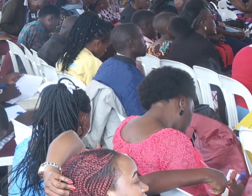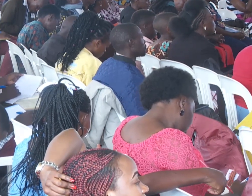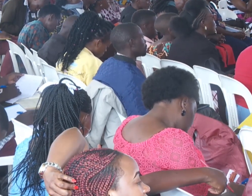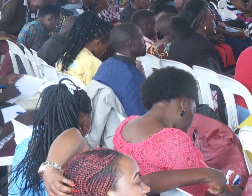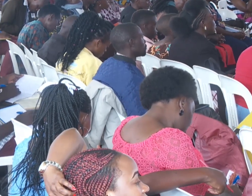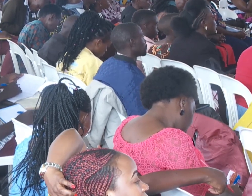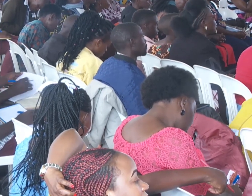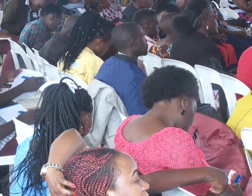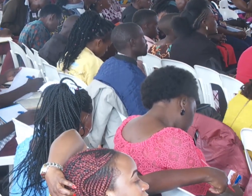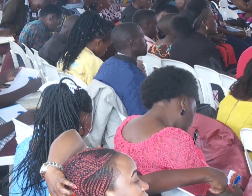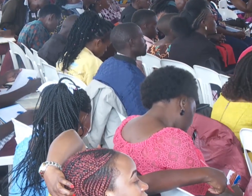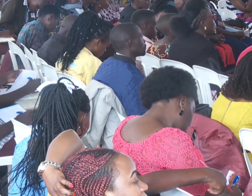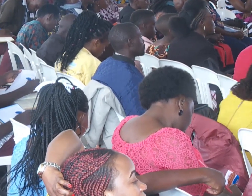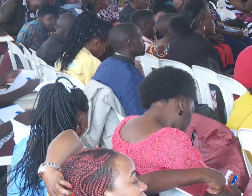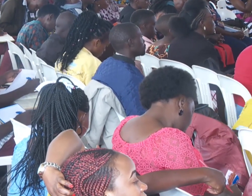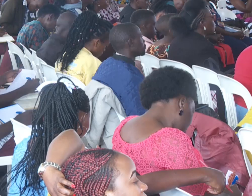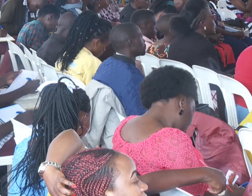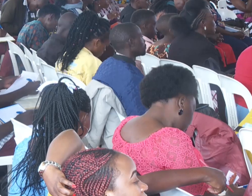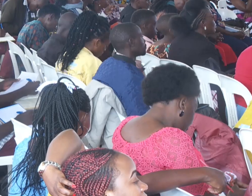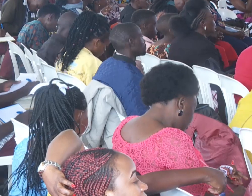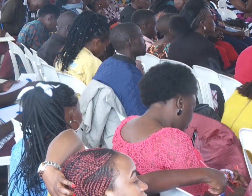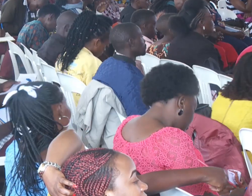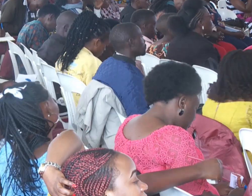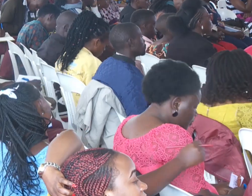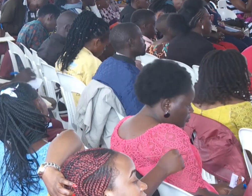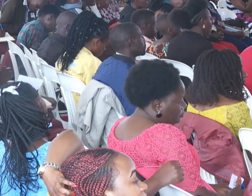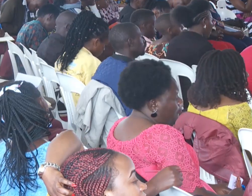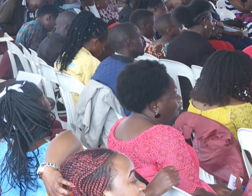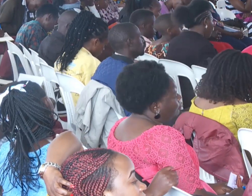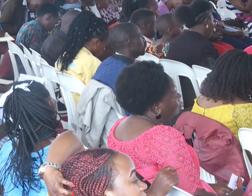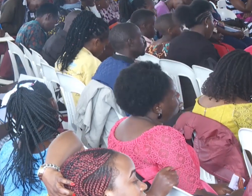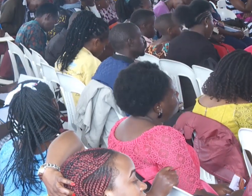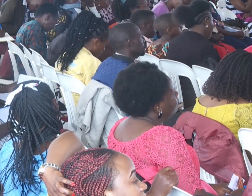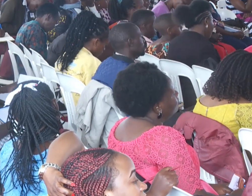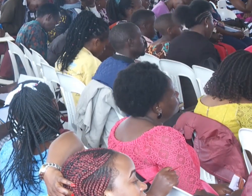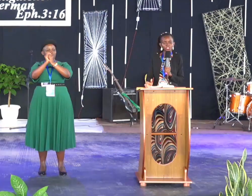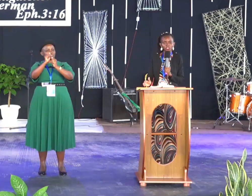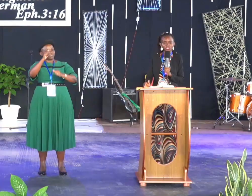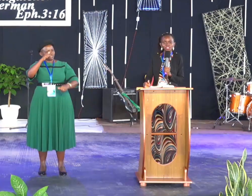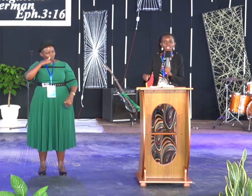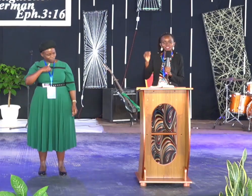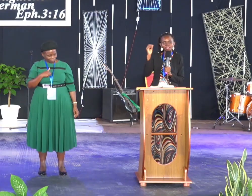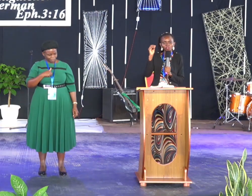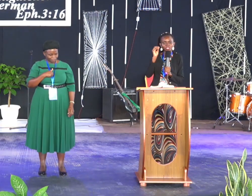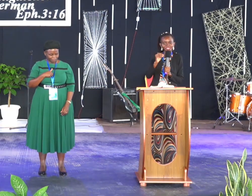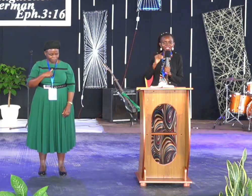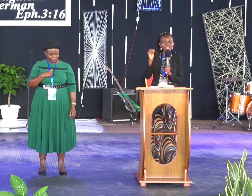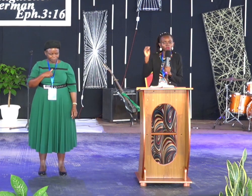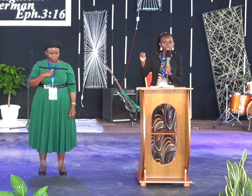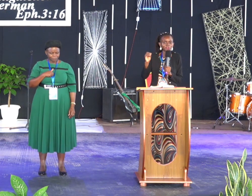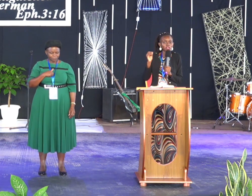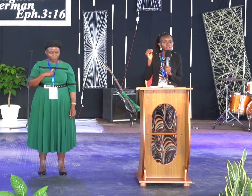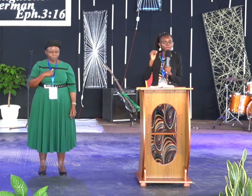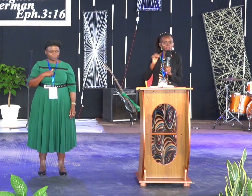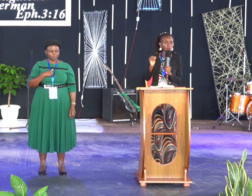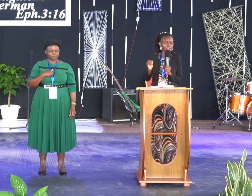okwogera ogambe nti bulikiseera kibera nange. Can you decide that among your year resolutions that you will decide that the